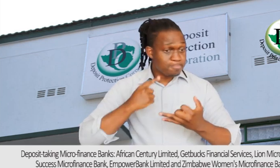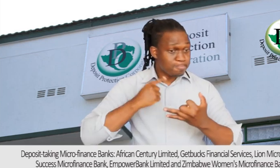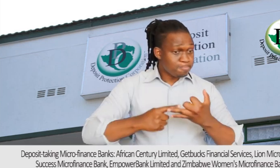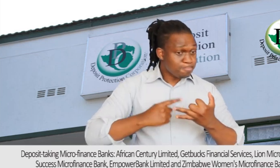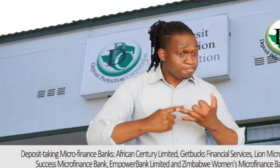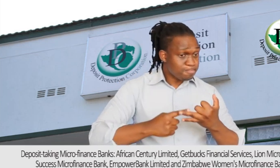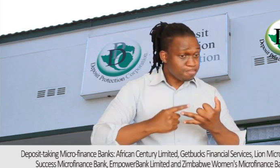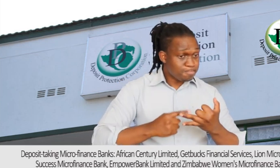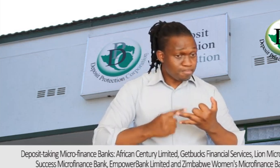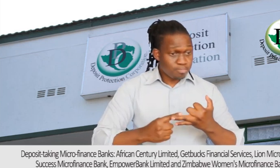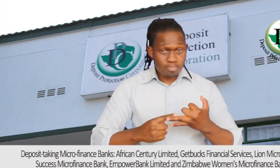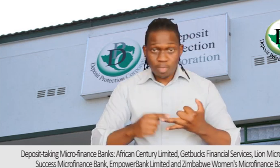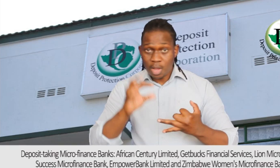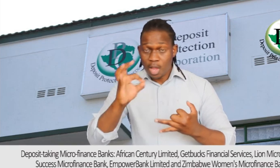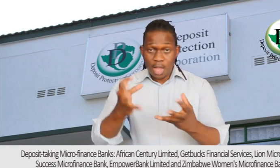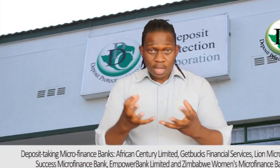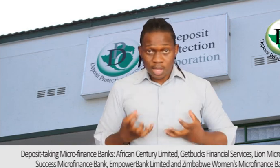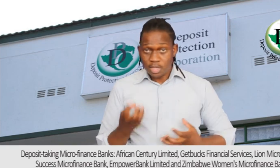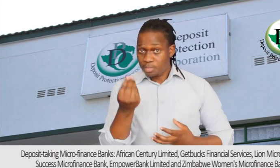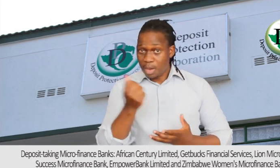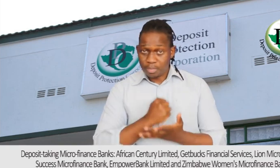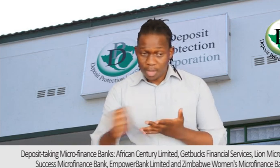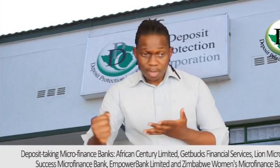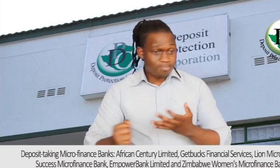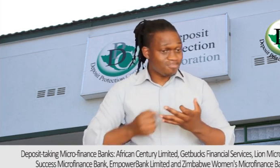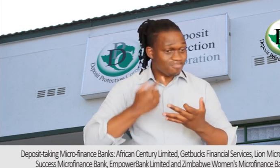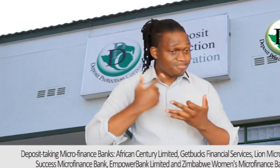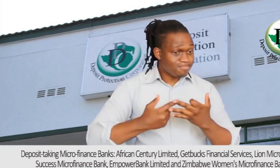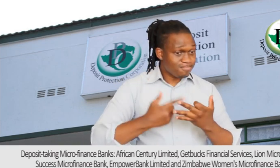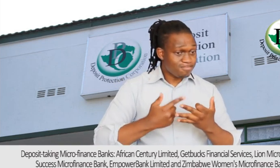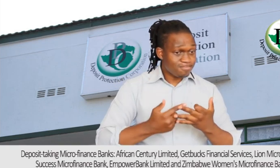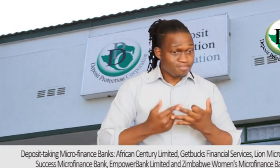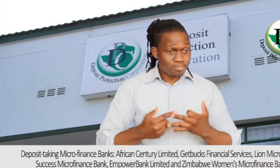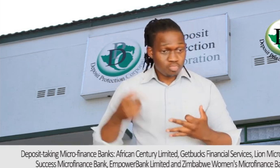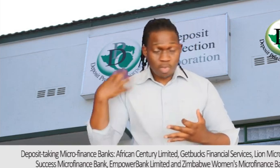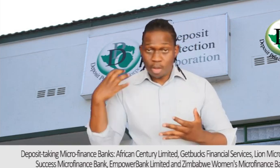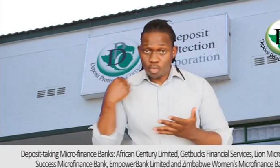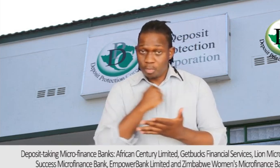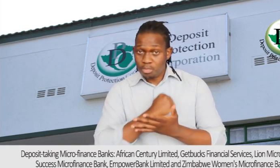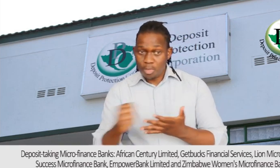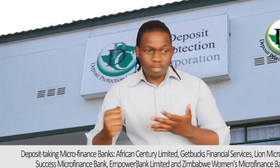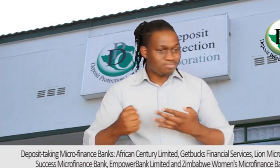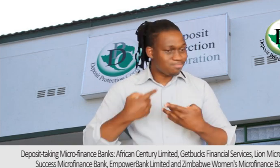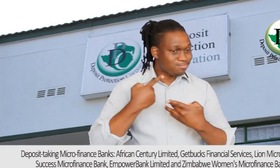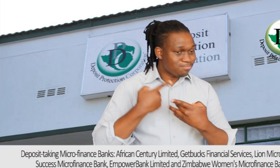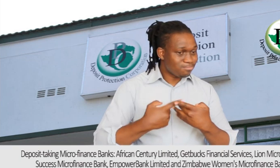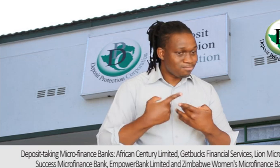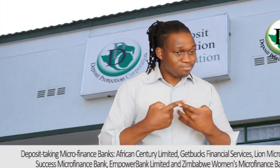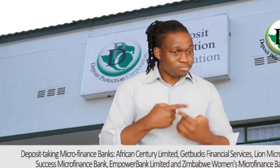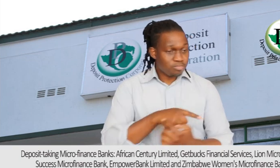Microfinance Limited, Success Microfinance Bank, Empower Bank Limited, and Zimbabwe Women's Microfinance Bank